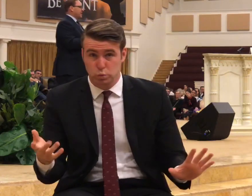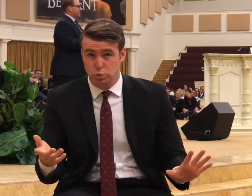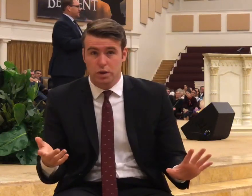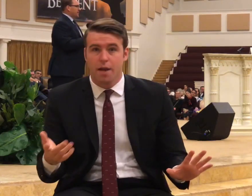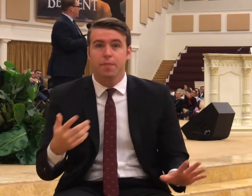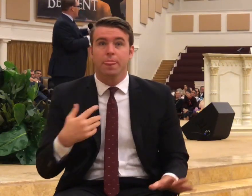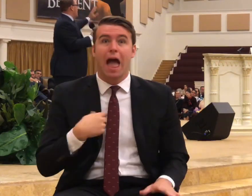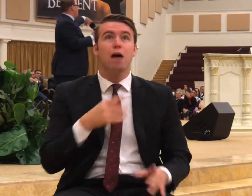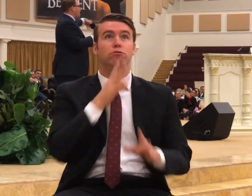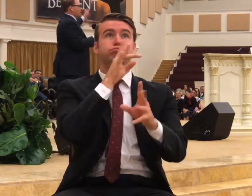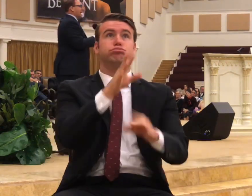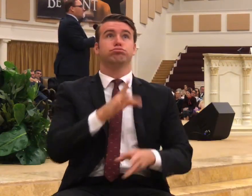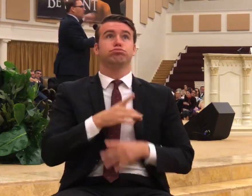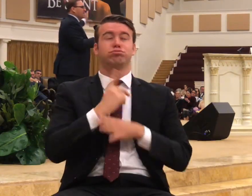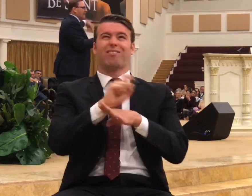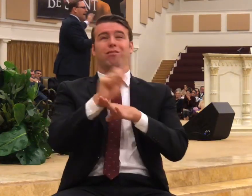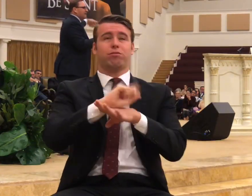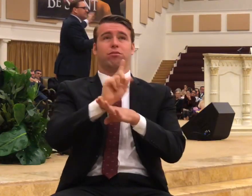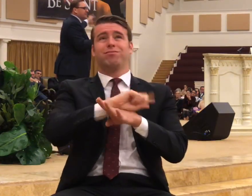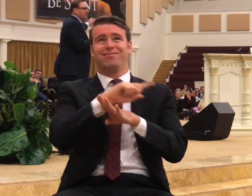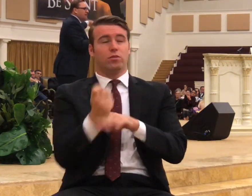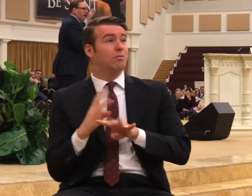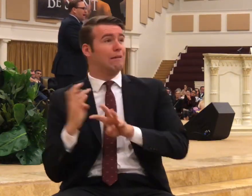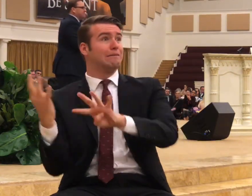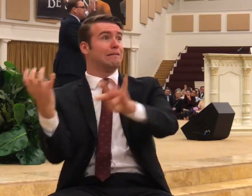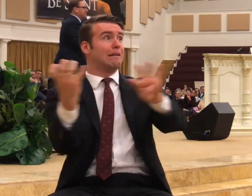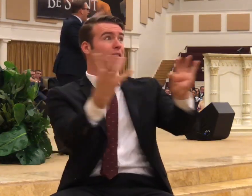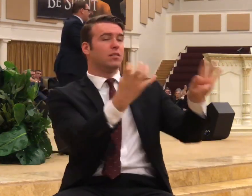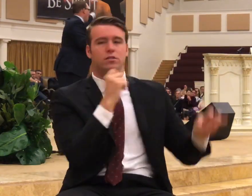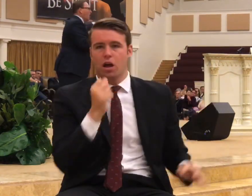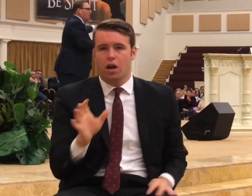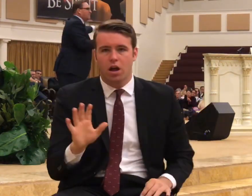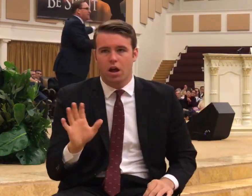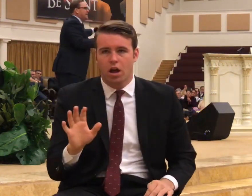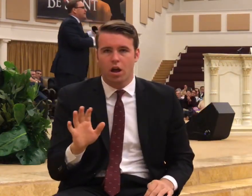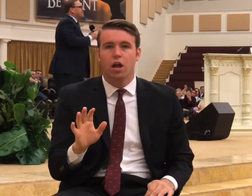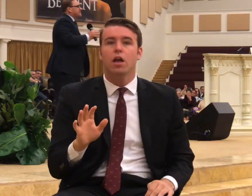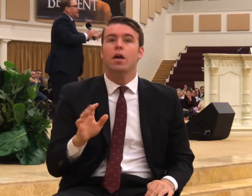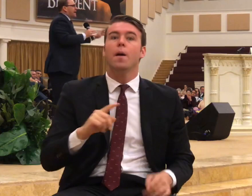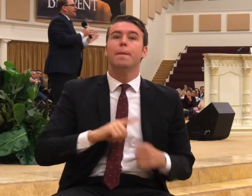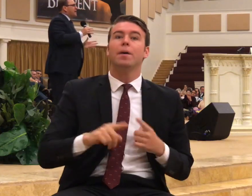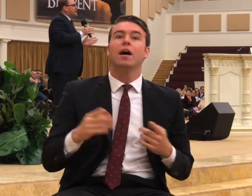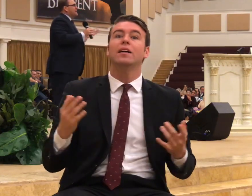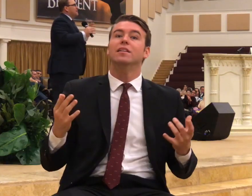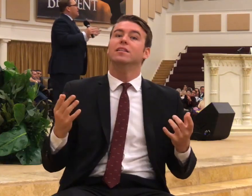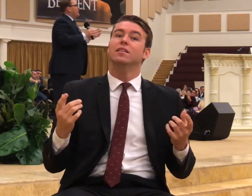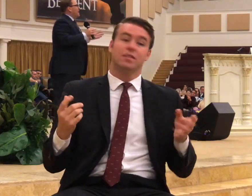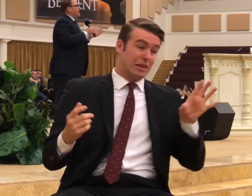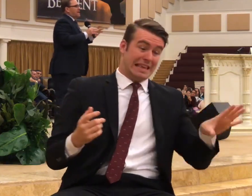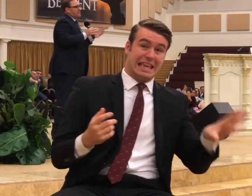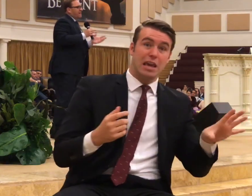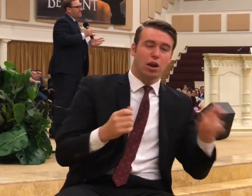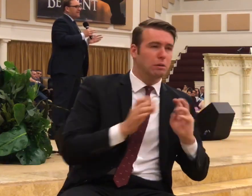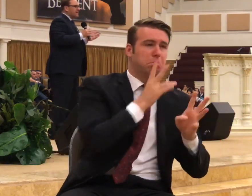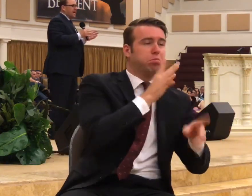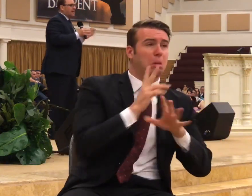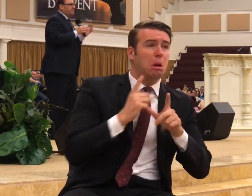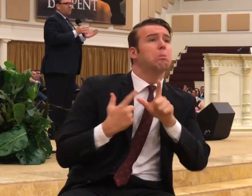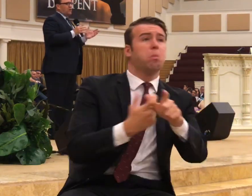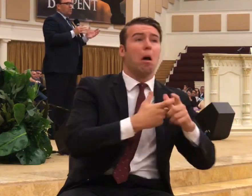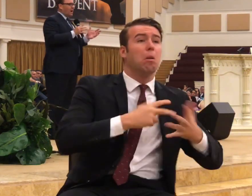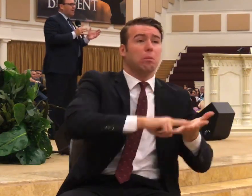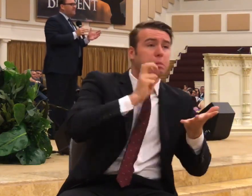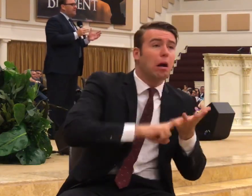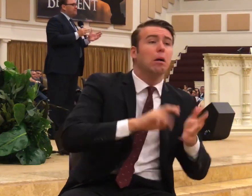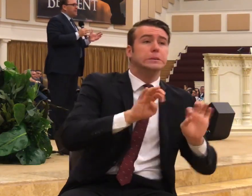I'm not talking in tongues over there. I'm falling out, rolling the aisles, and I'm just, God's all over me. And here, it's kind of like, I'm not feeling a lot.